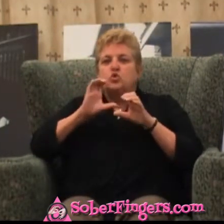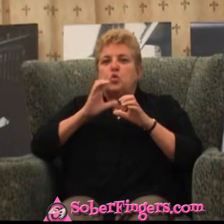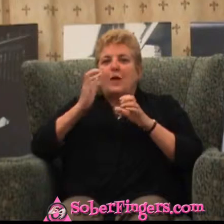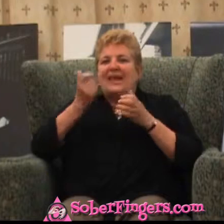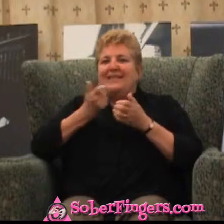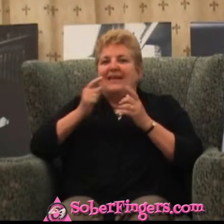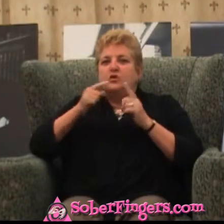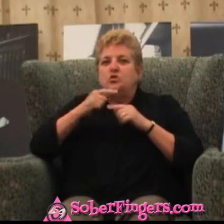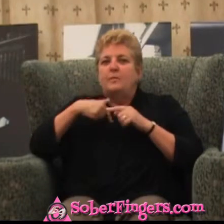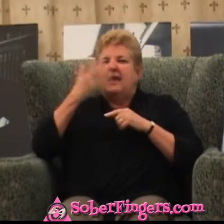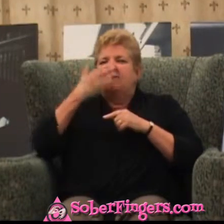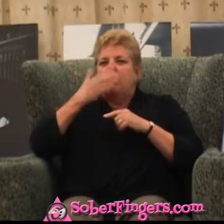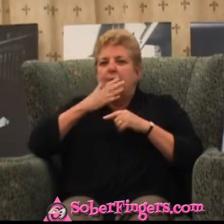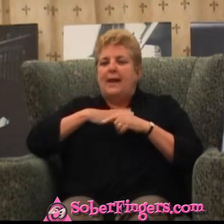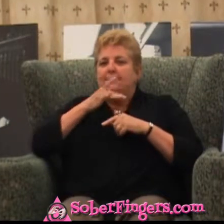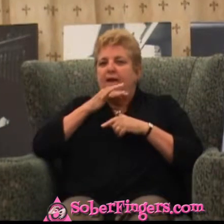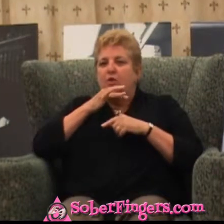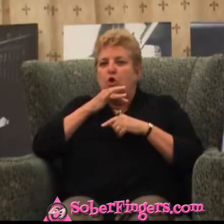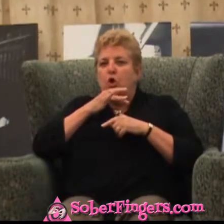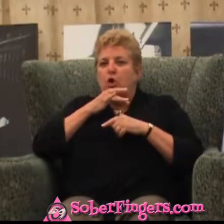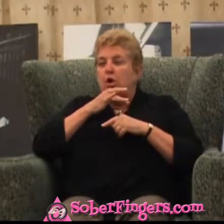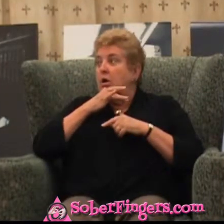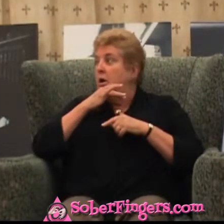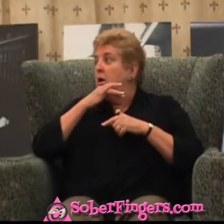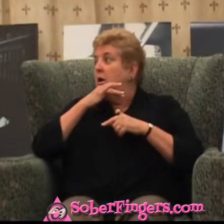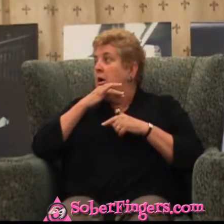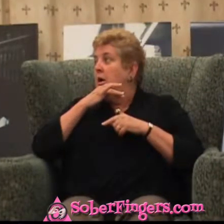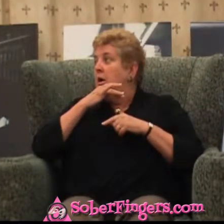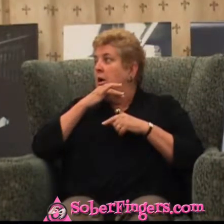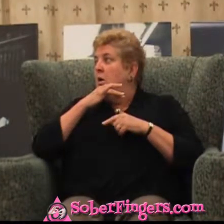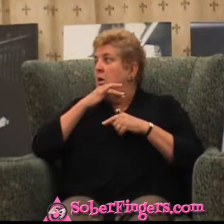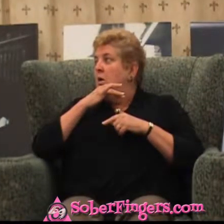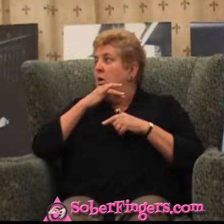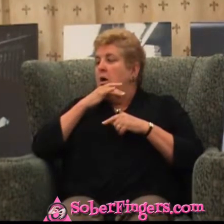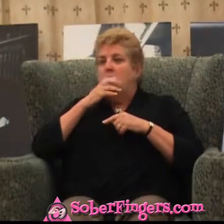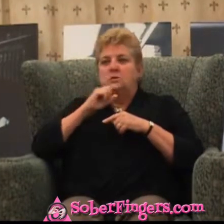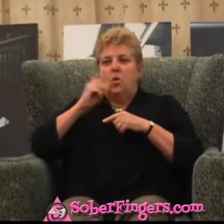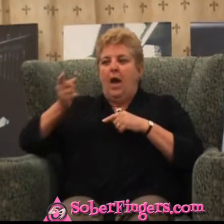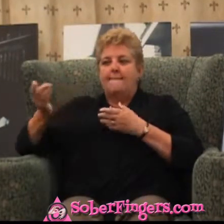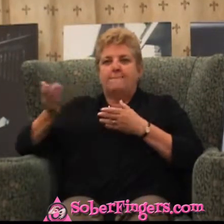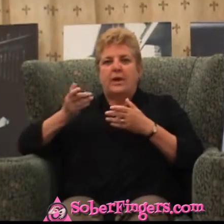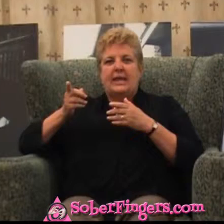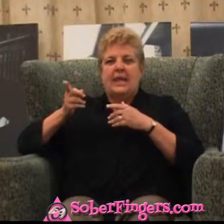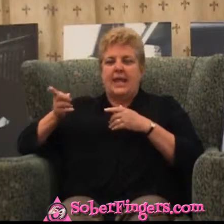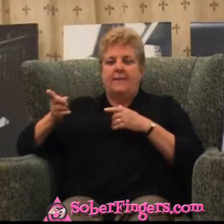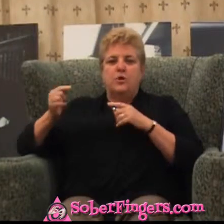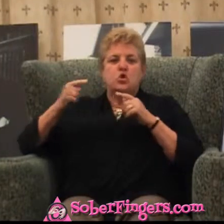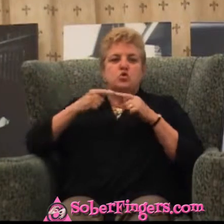mother. So I take this wolf in my mother's house to try to explain to him I don't have his